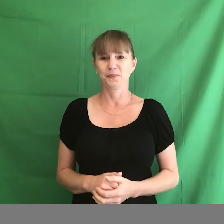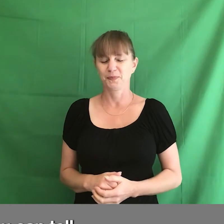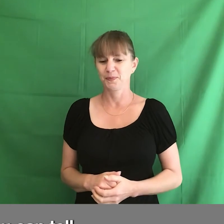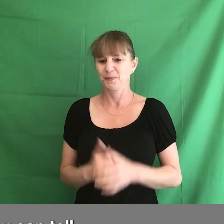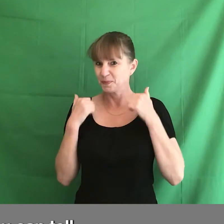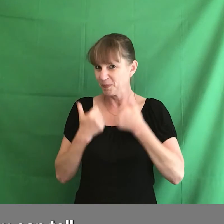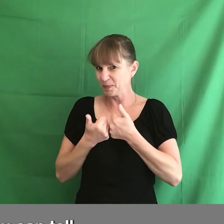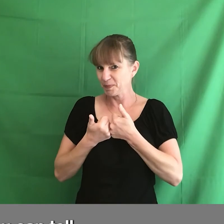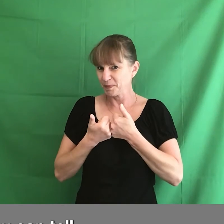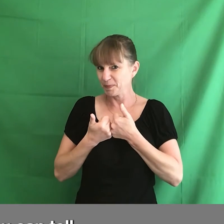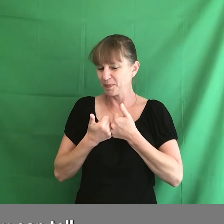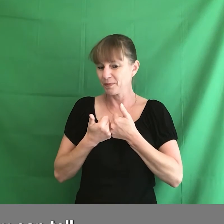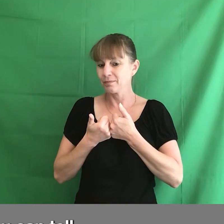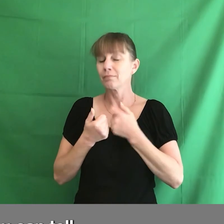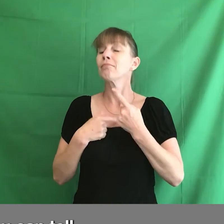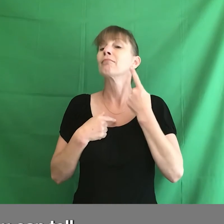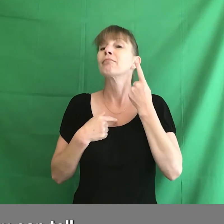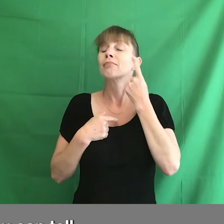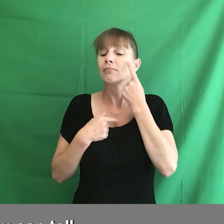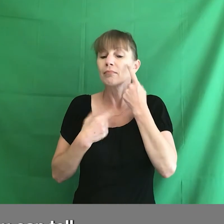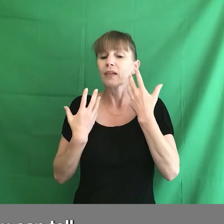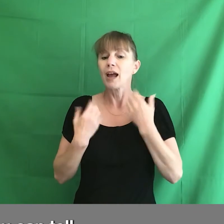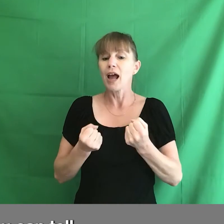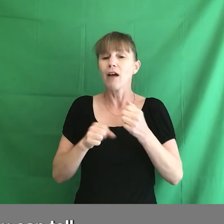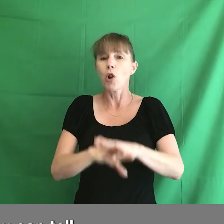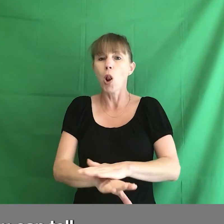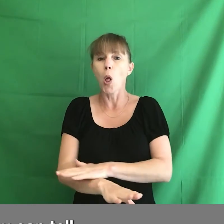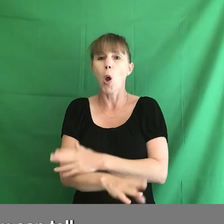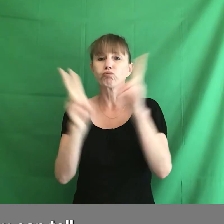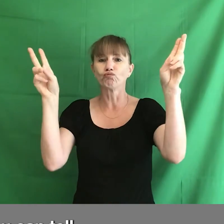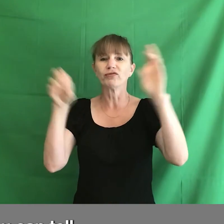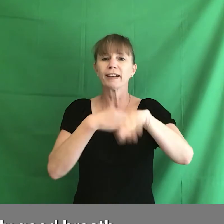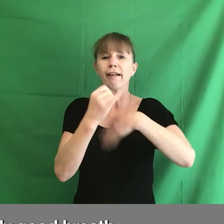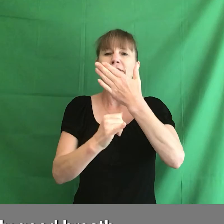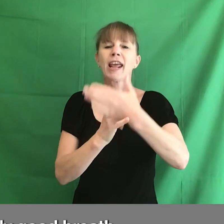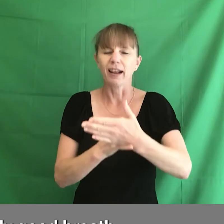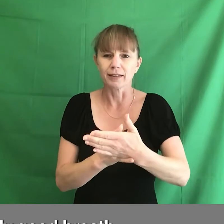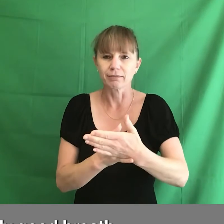individuality. Very good. And as you can tell, we have a really long phrase at the end there.